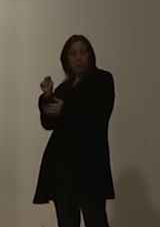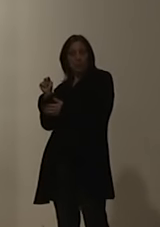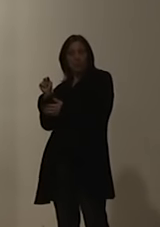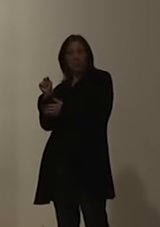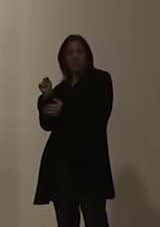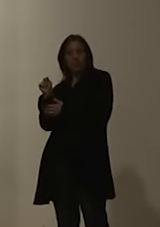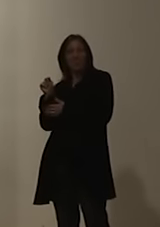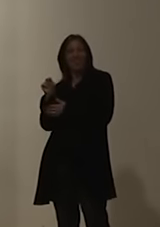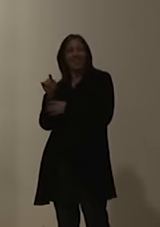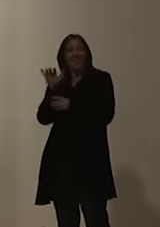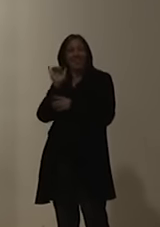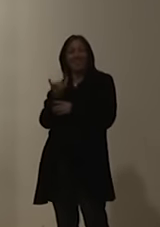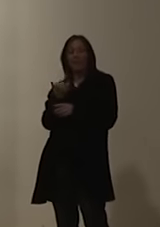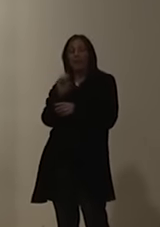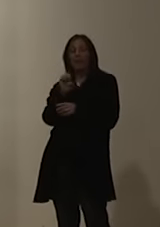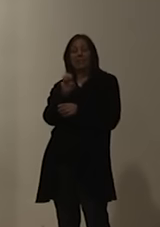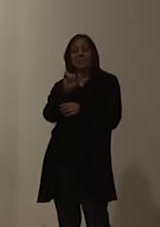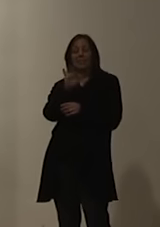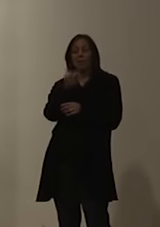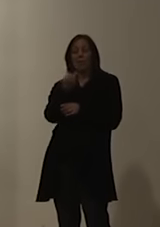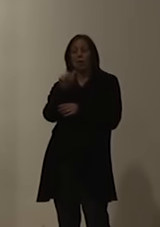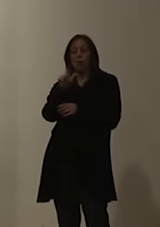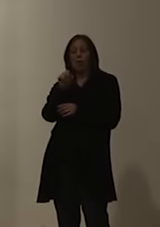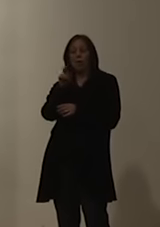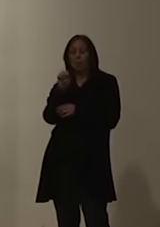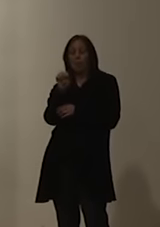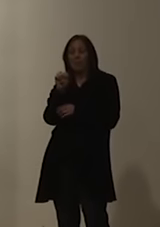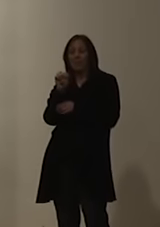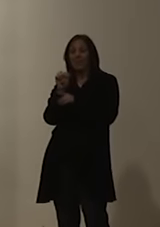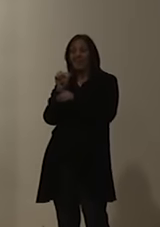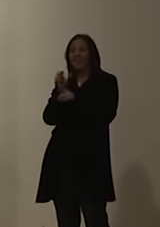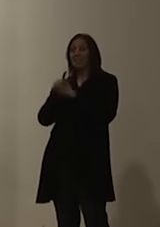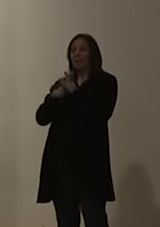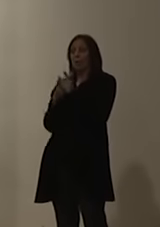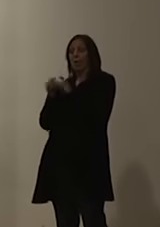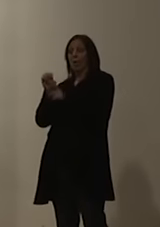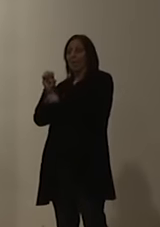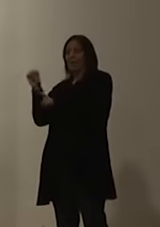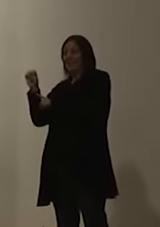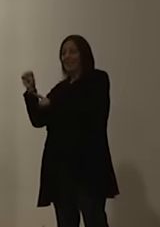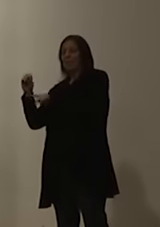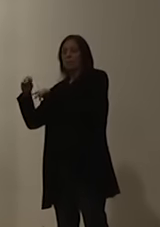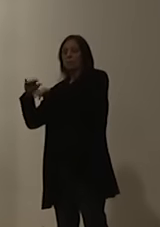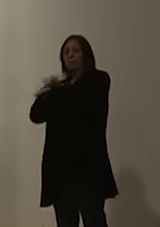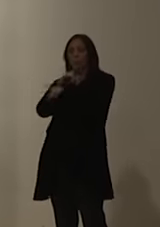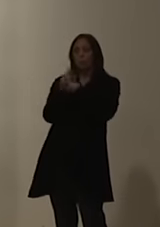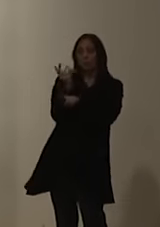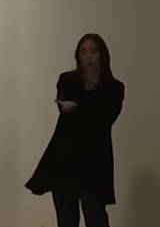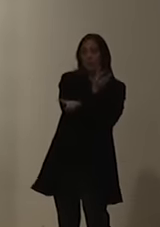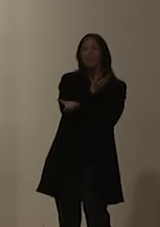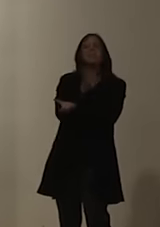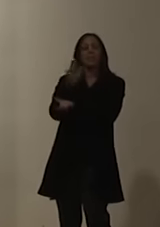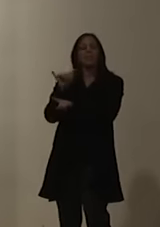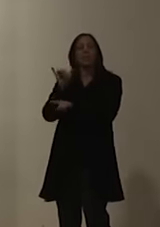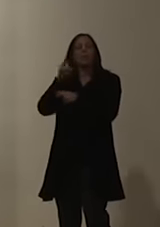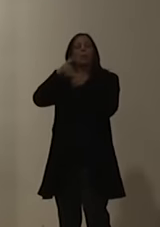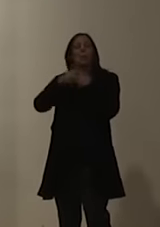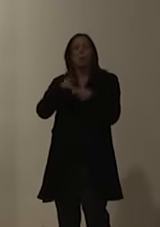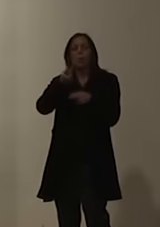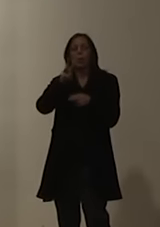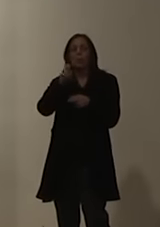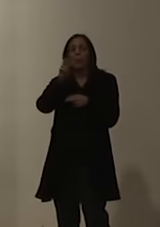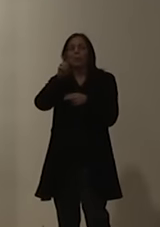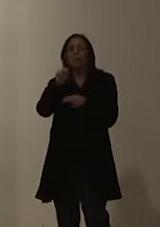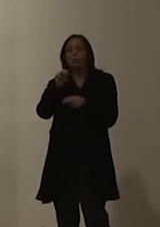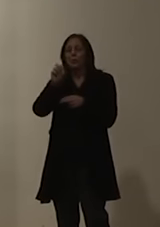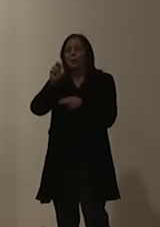already was under full force. That means the surge from the east to the west. That, by the way, is the same term they used during the